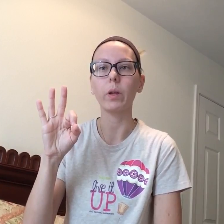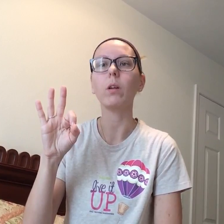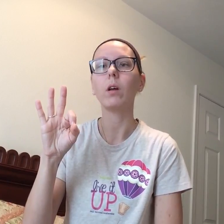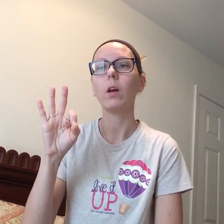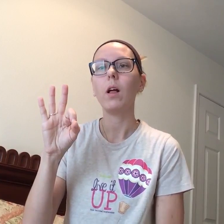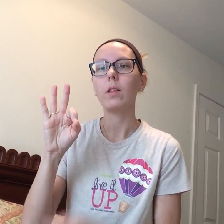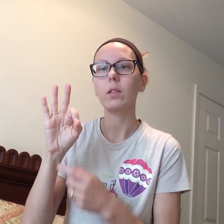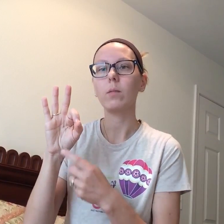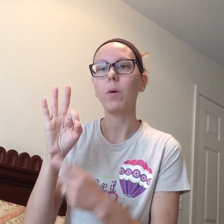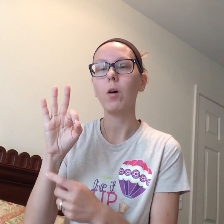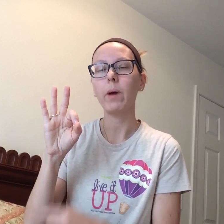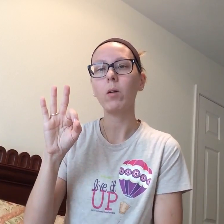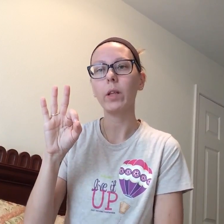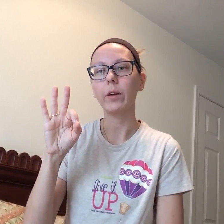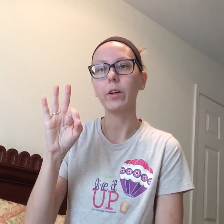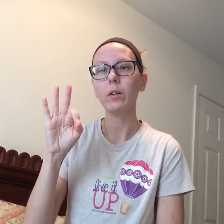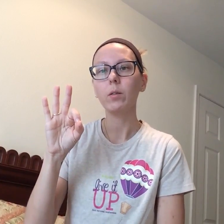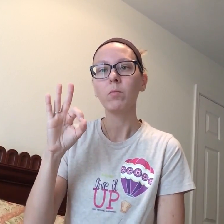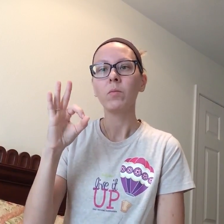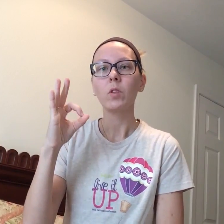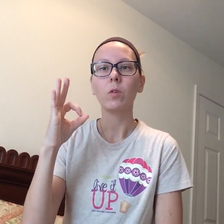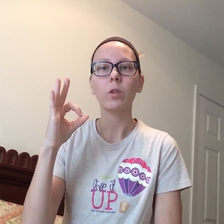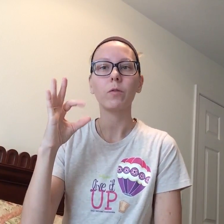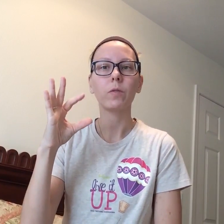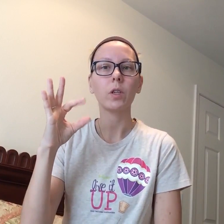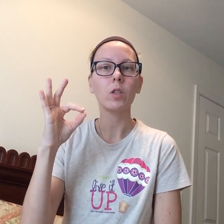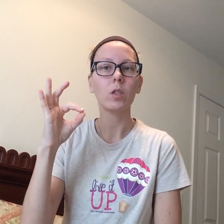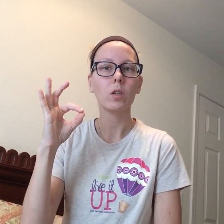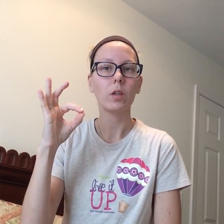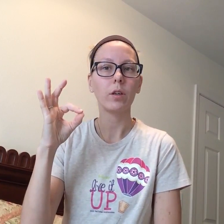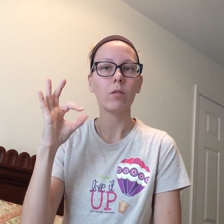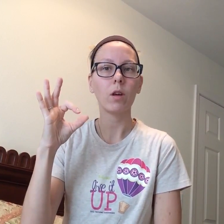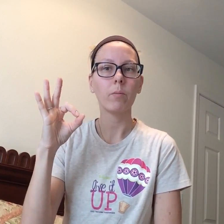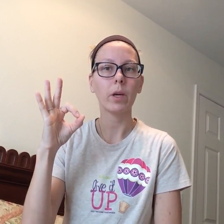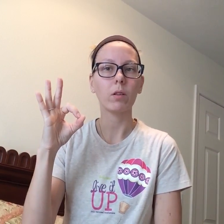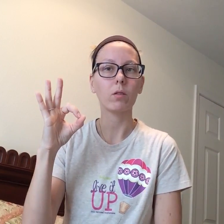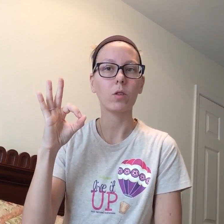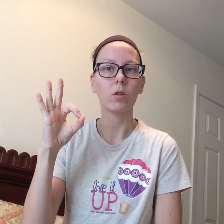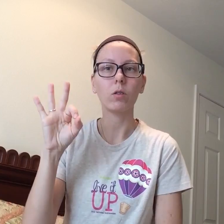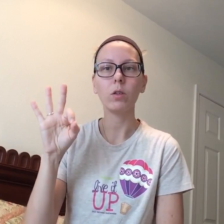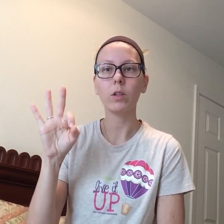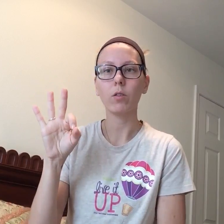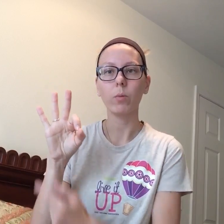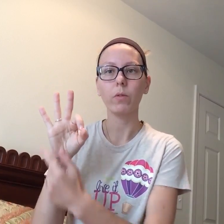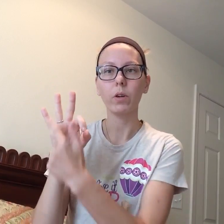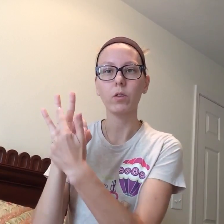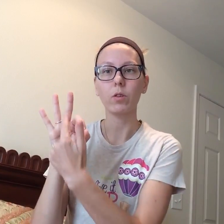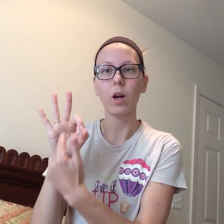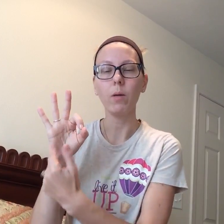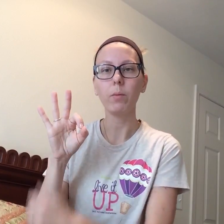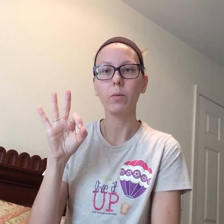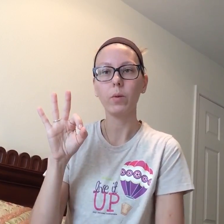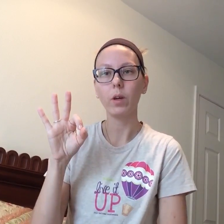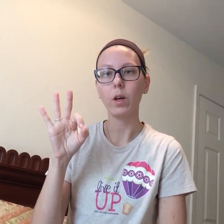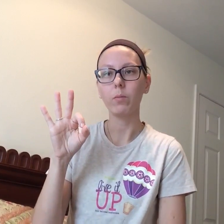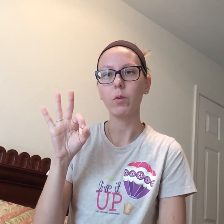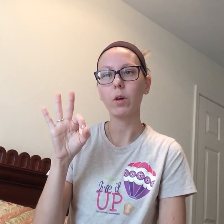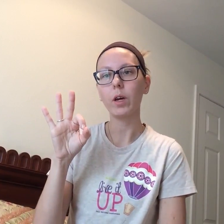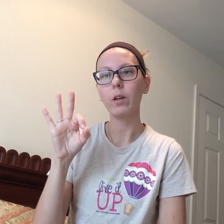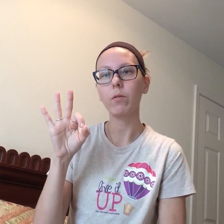open. This is a palm out letter. So your first and your thumb make a little circle, and your 3 fingers are up. You can kind of